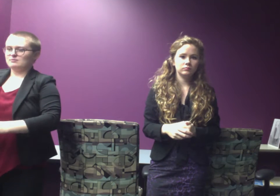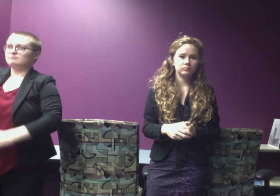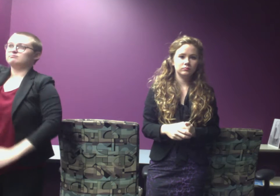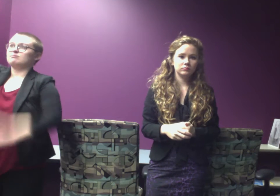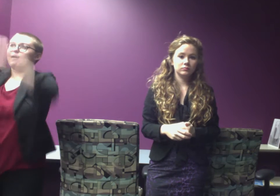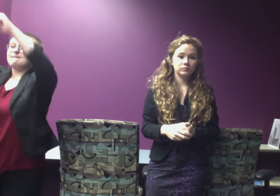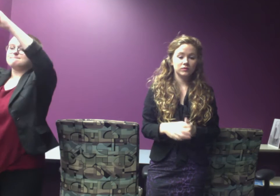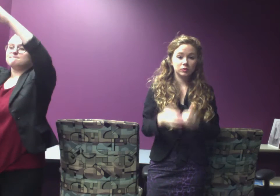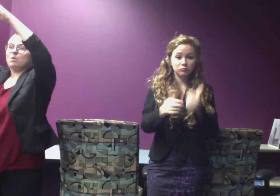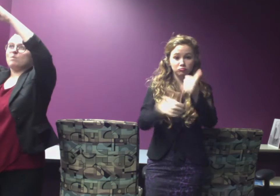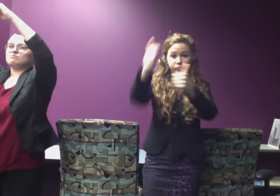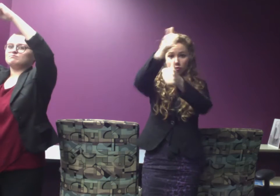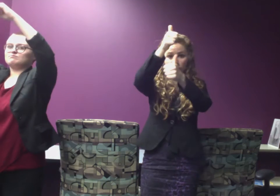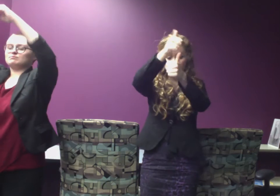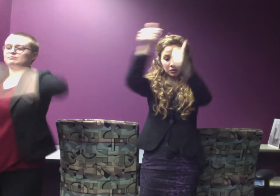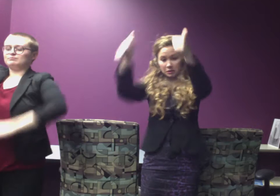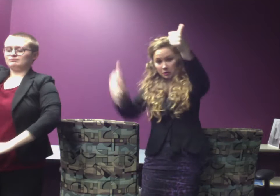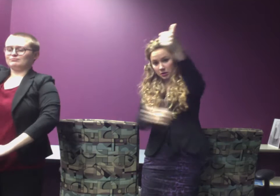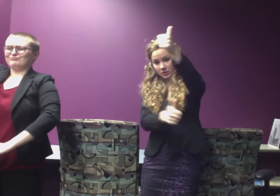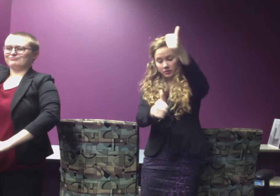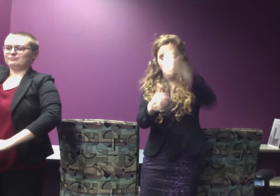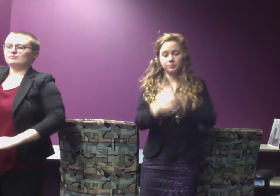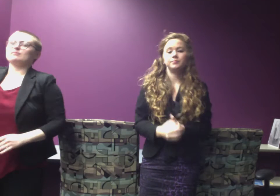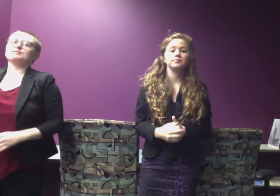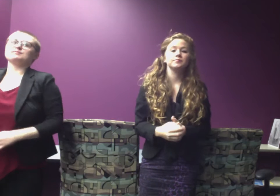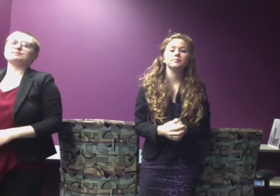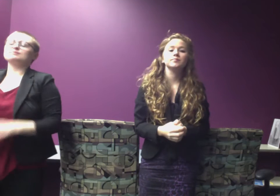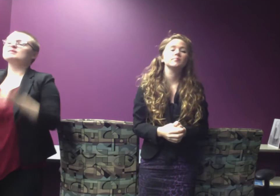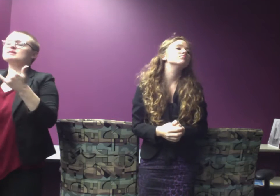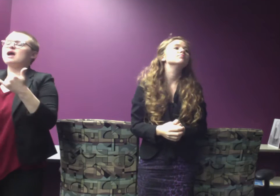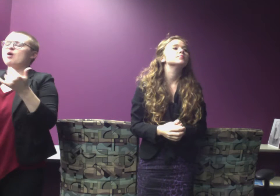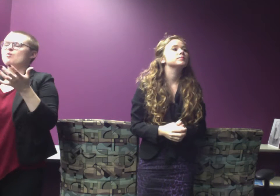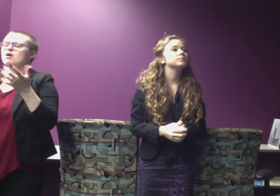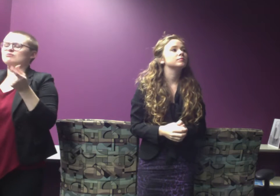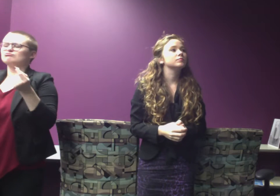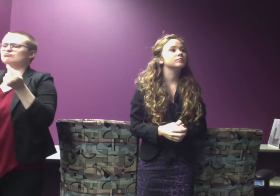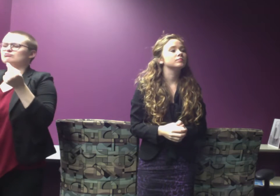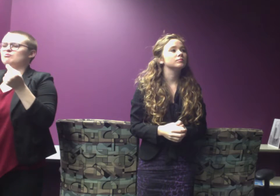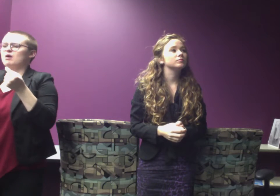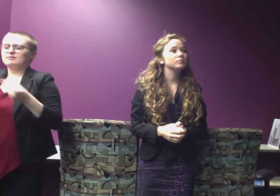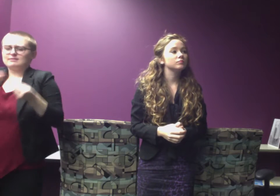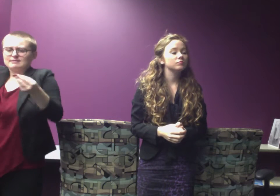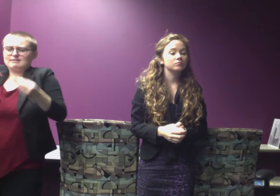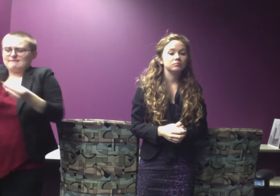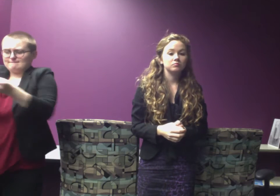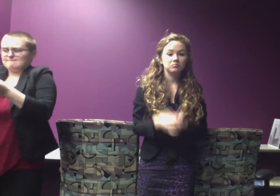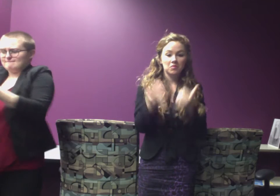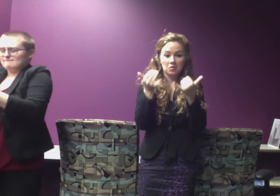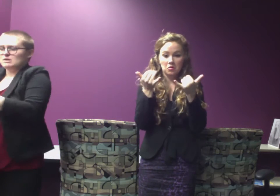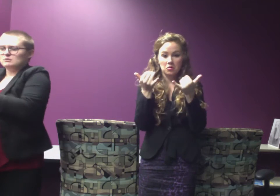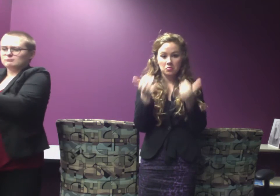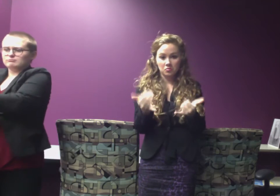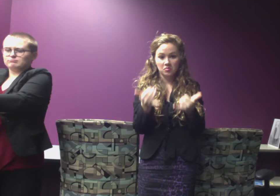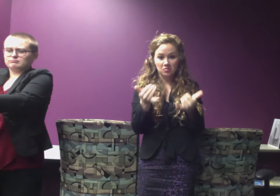than. Now, what I would like to do is give you some situations here, and I want you to tell